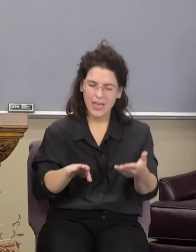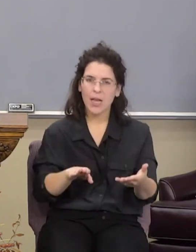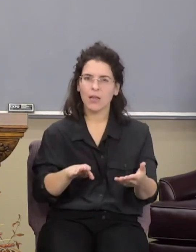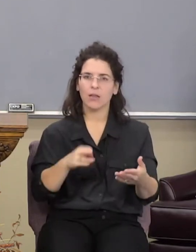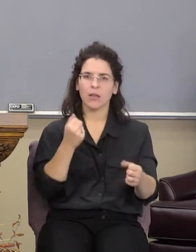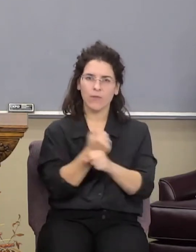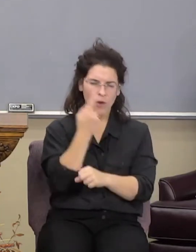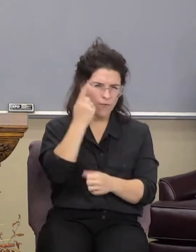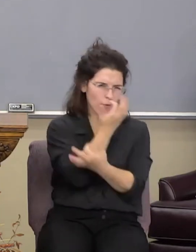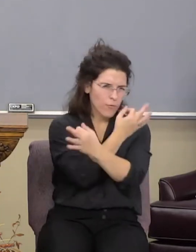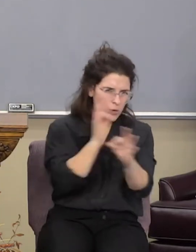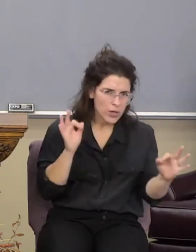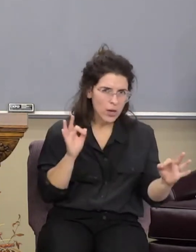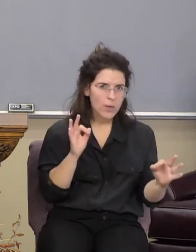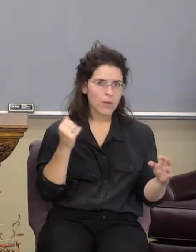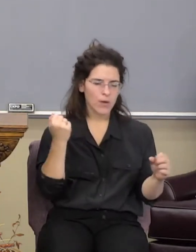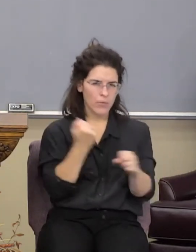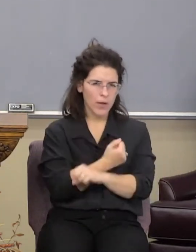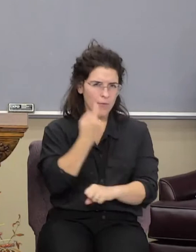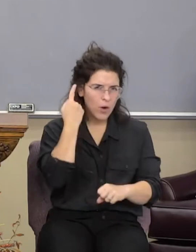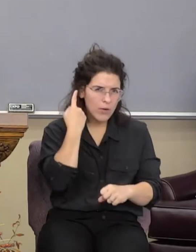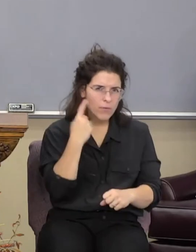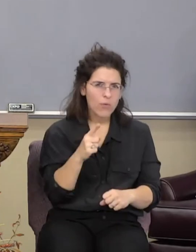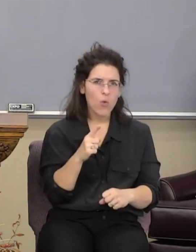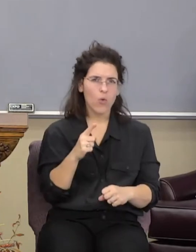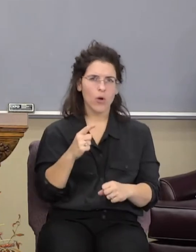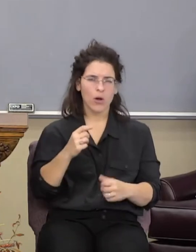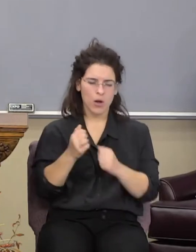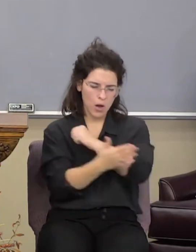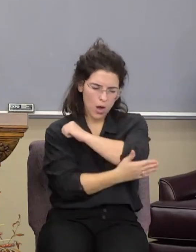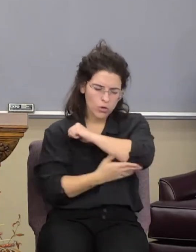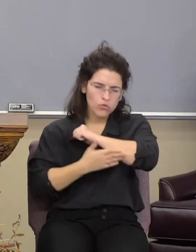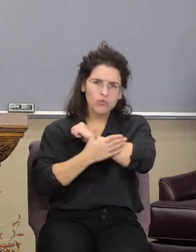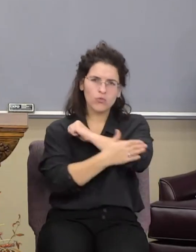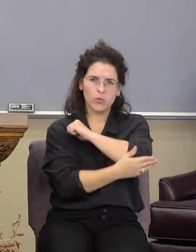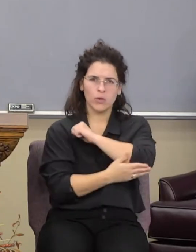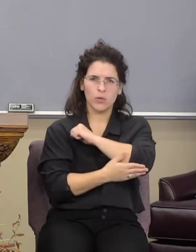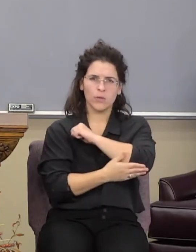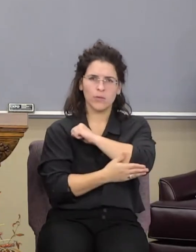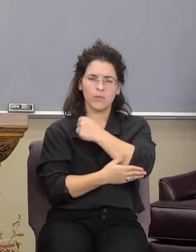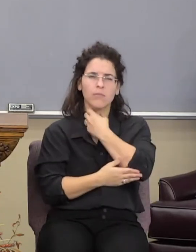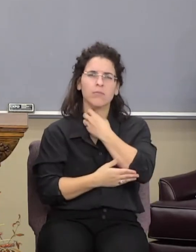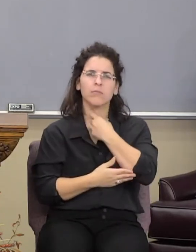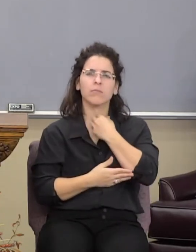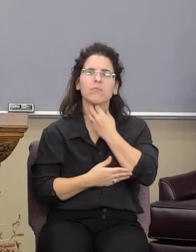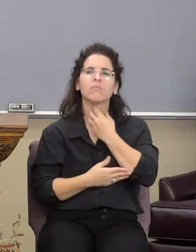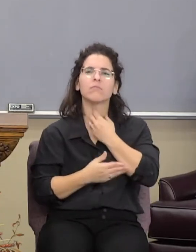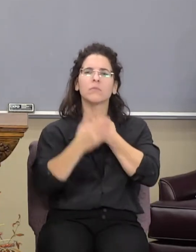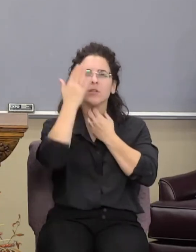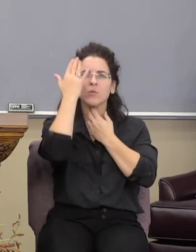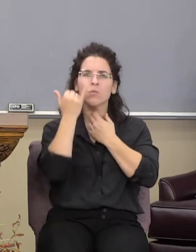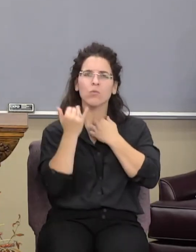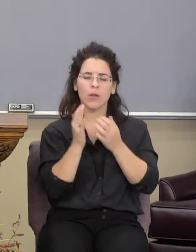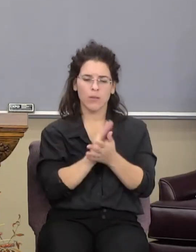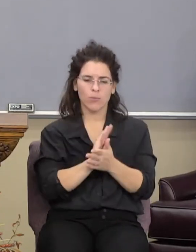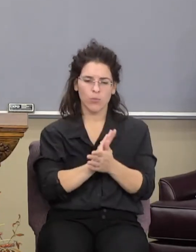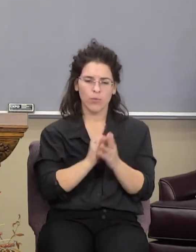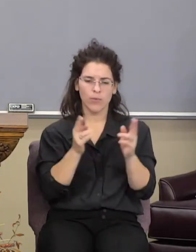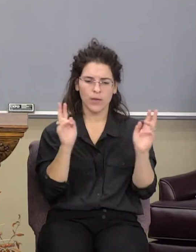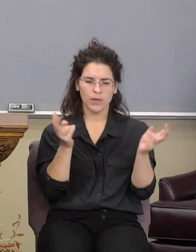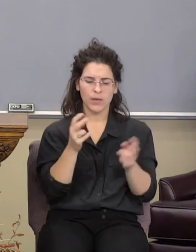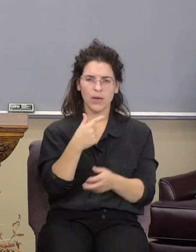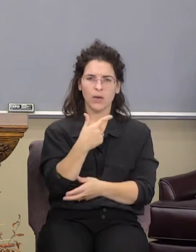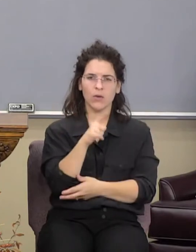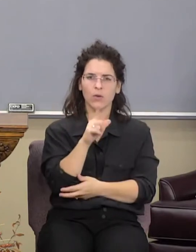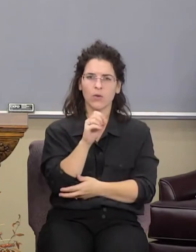fought for freedom, and they fought for country. Here's why the movie was titled Glory. Now,